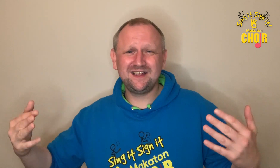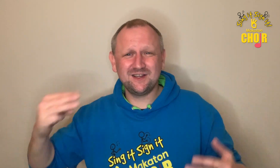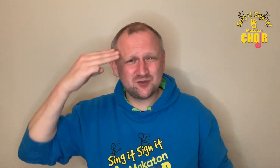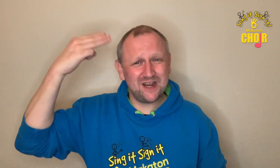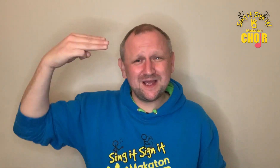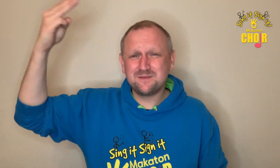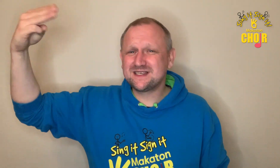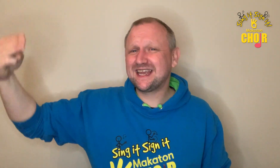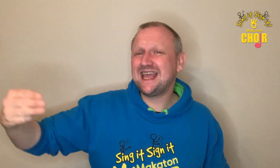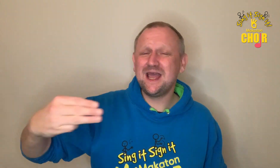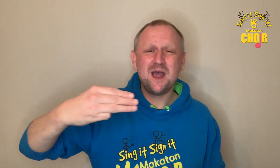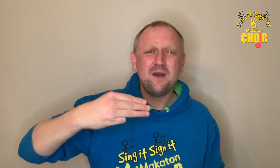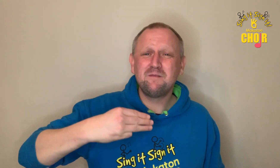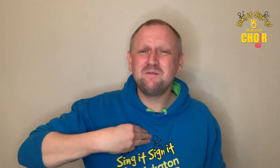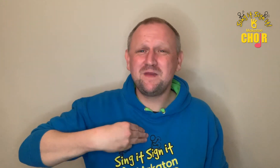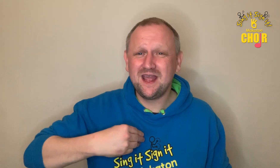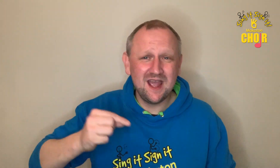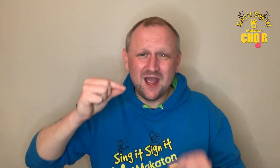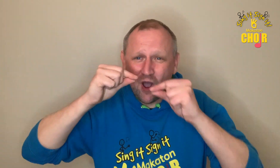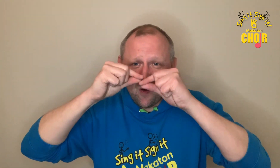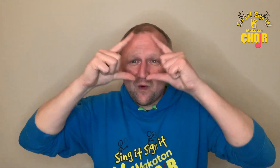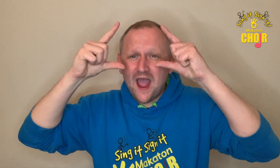dreams are keeping me awake